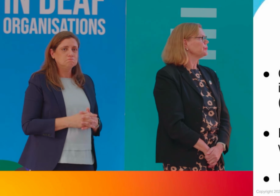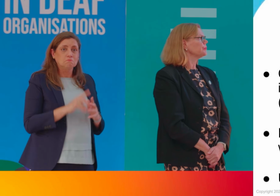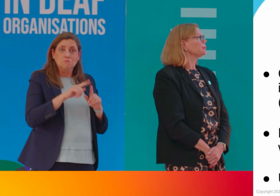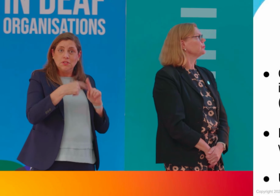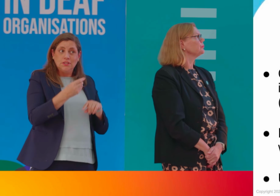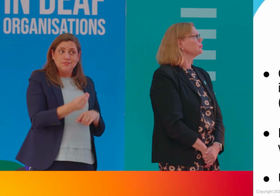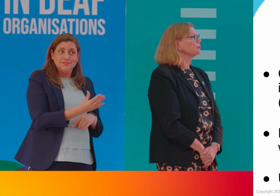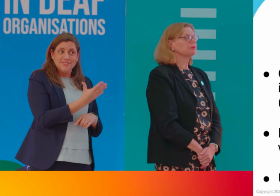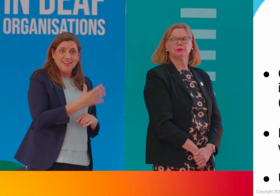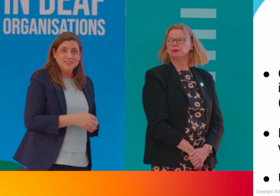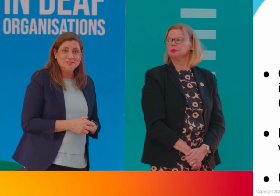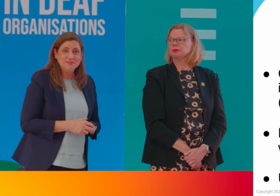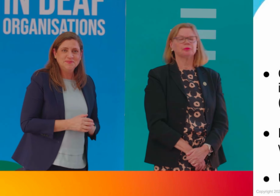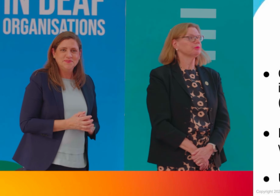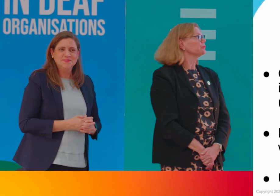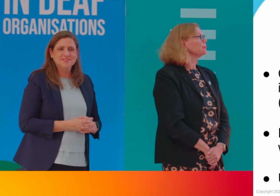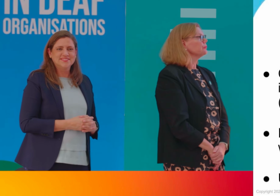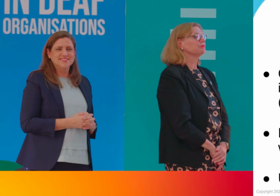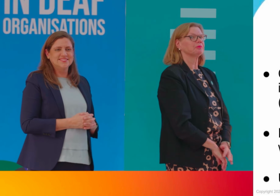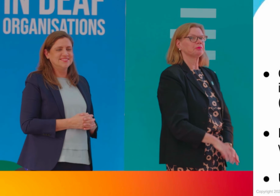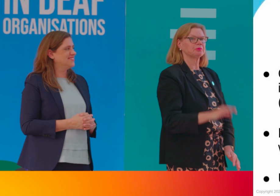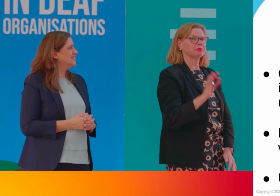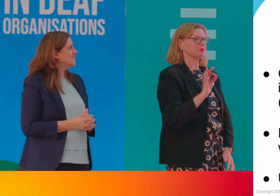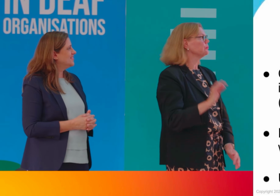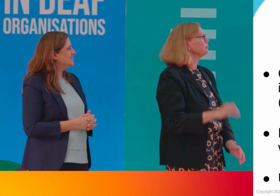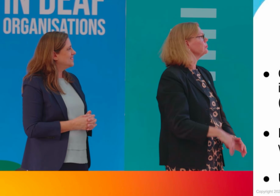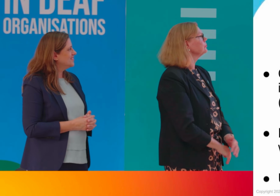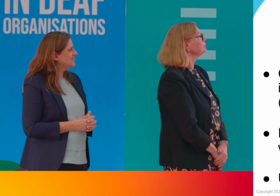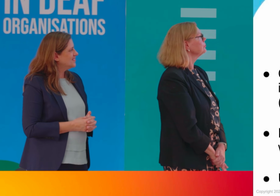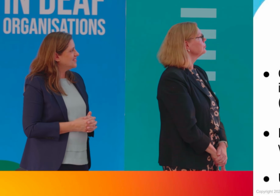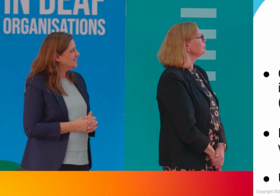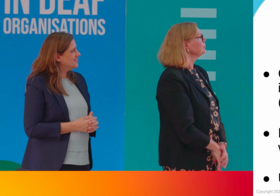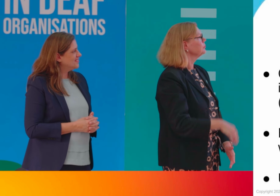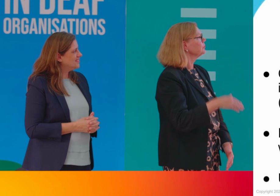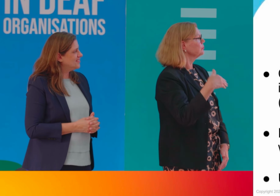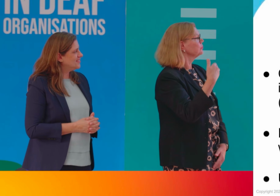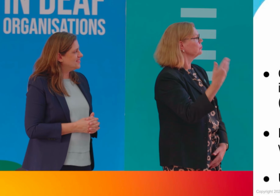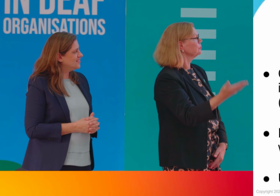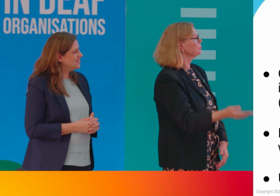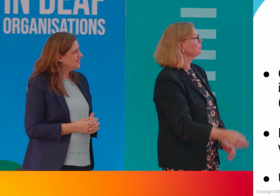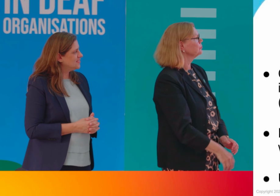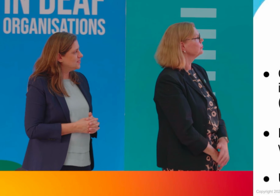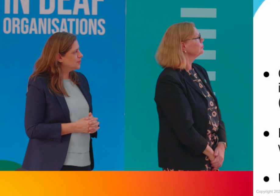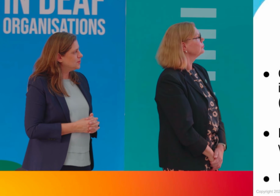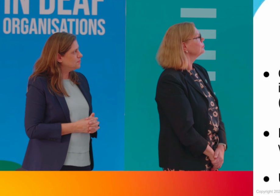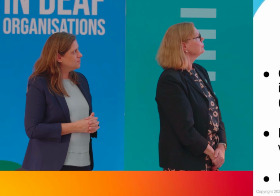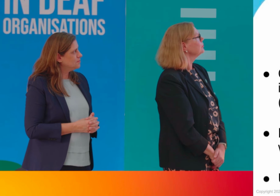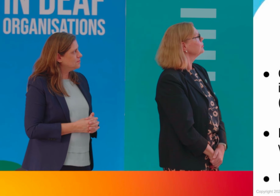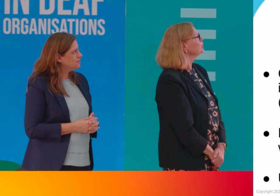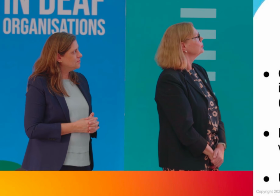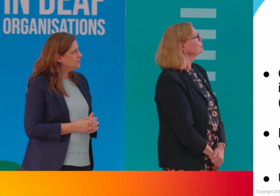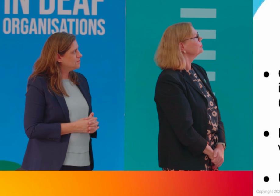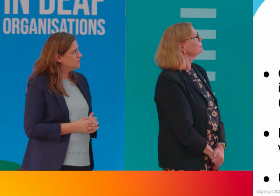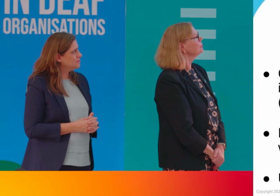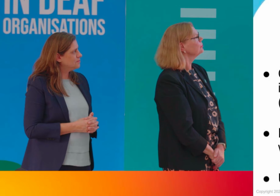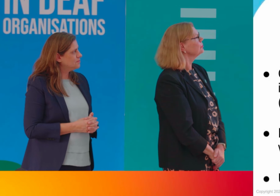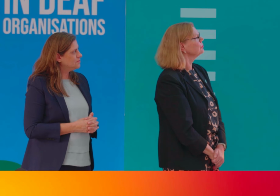CEDAW and at the UN CRPD committee. Next slide, please.